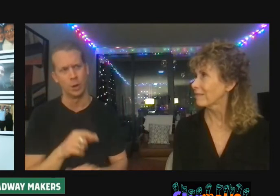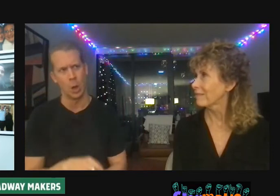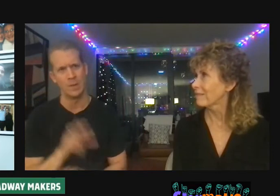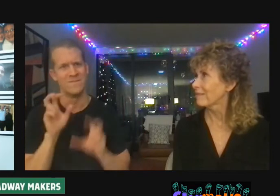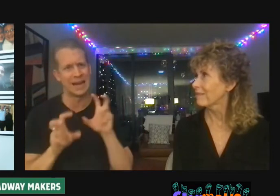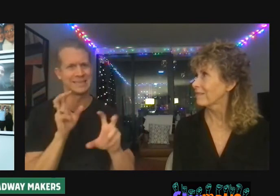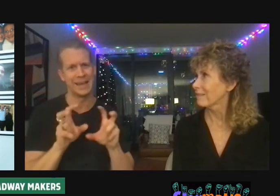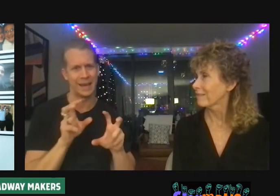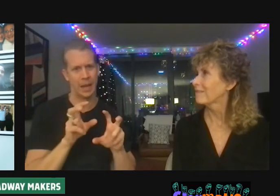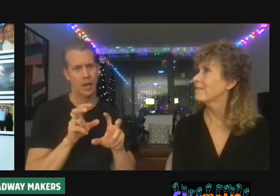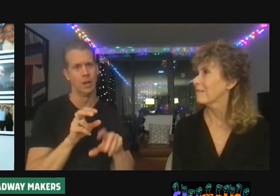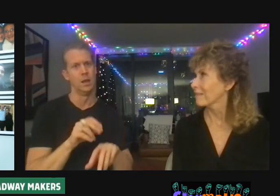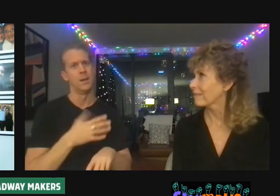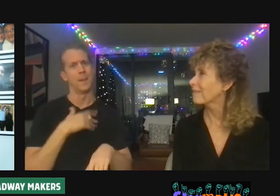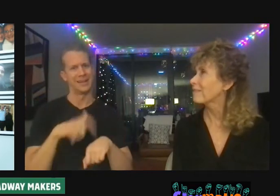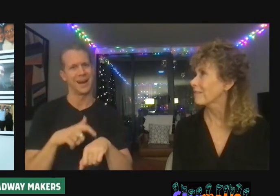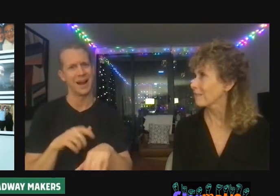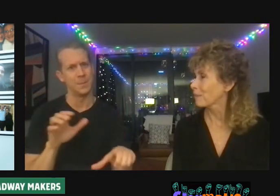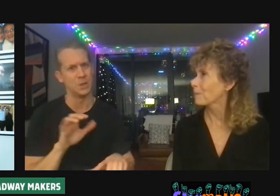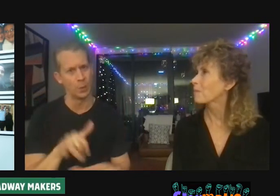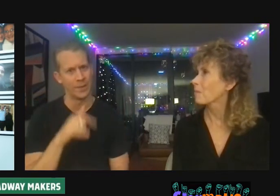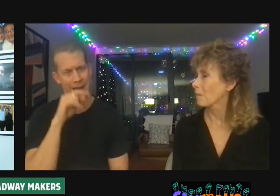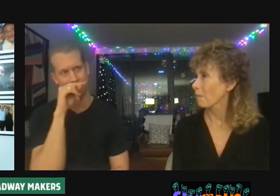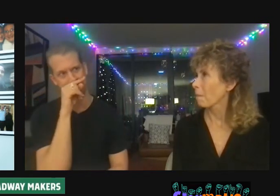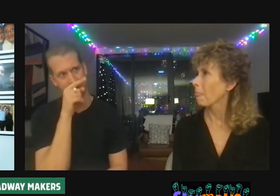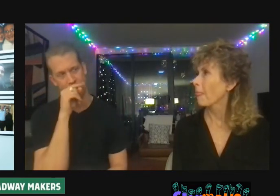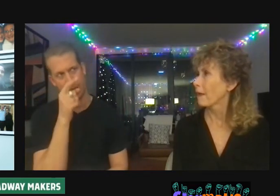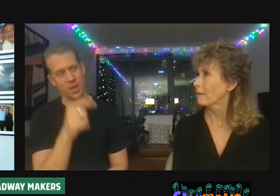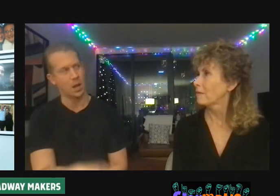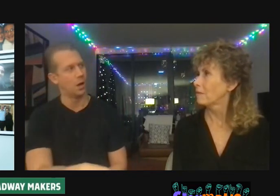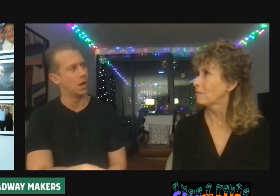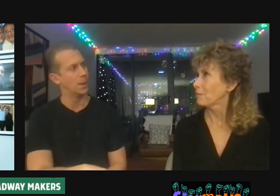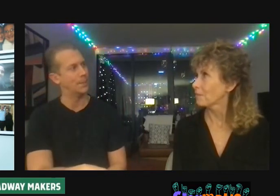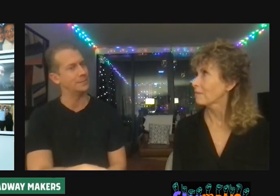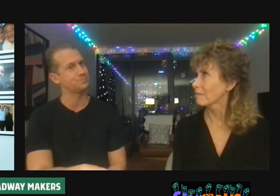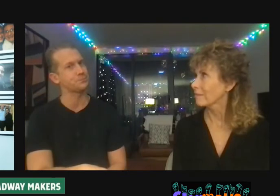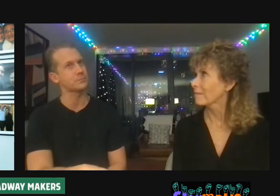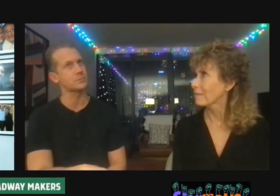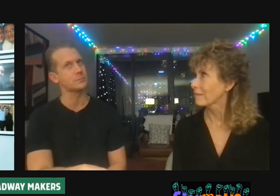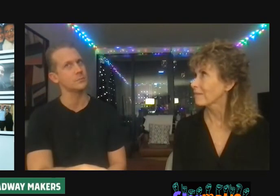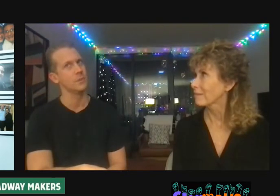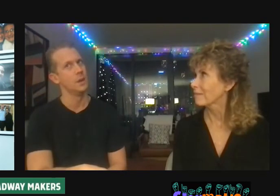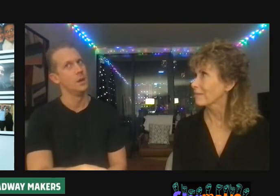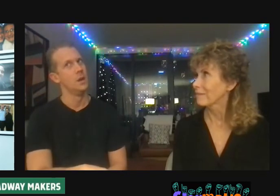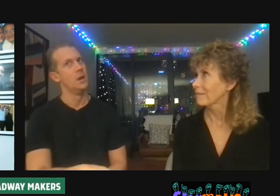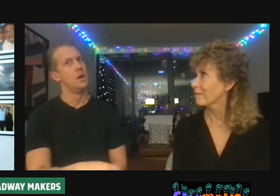really, you know, investing my time in doing that. And then